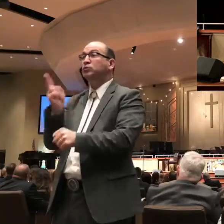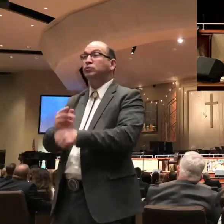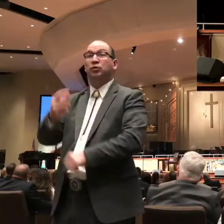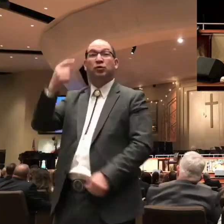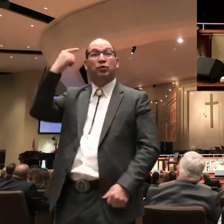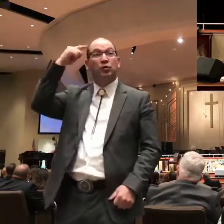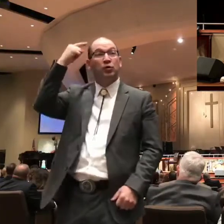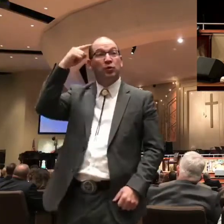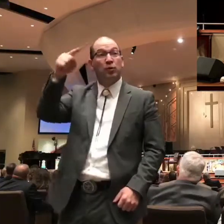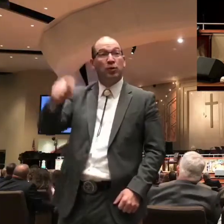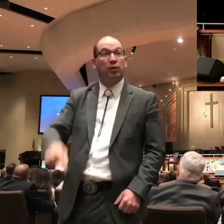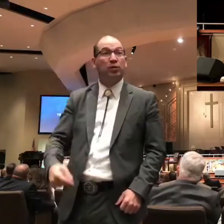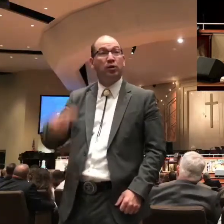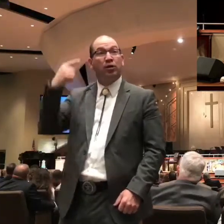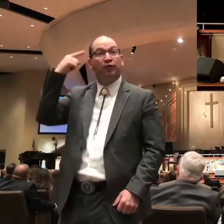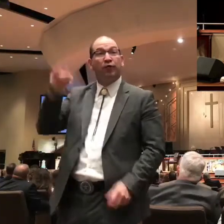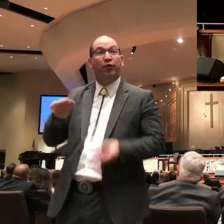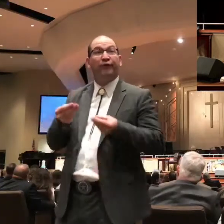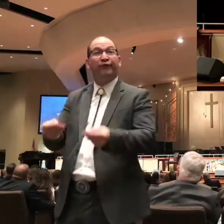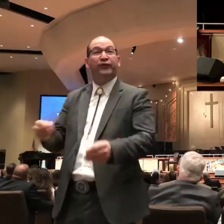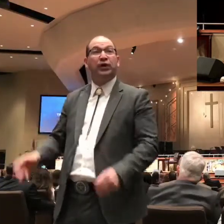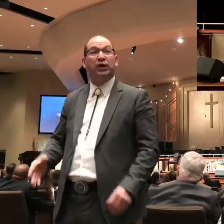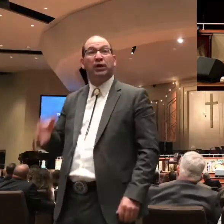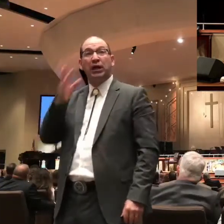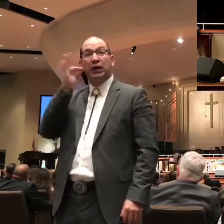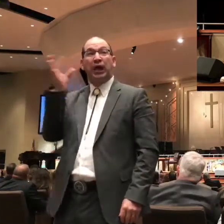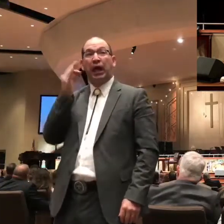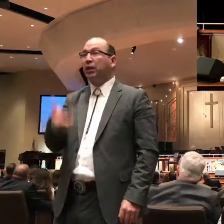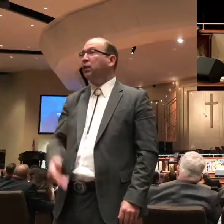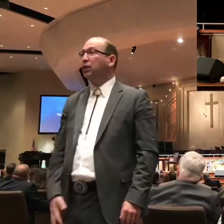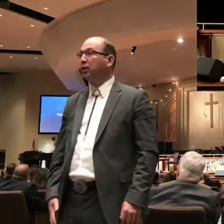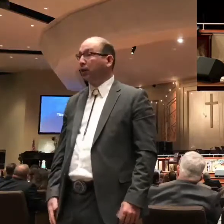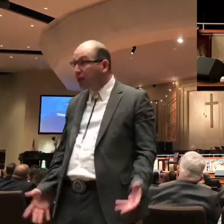to hold the cat's food. And